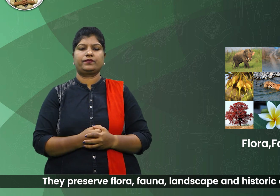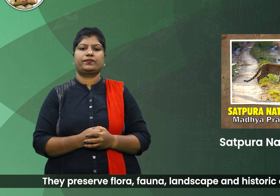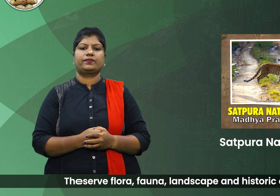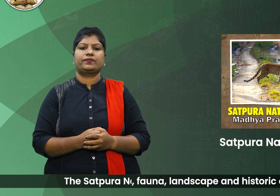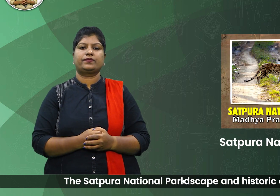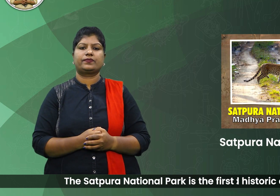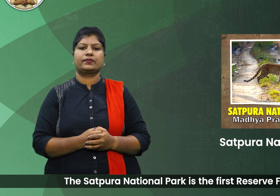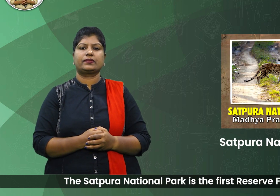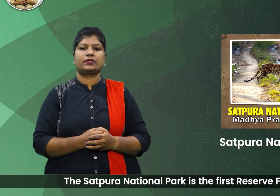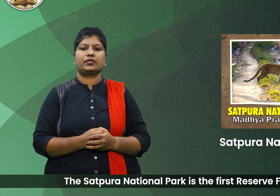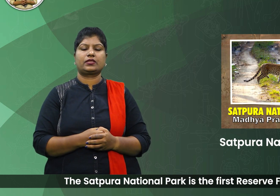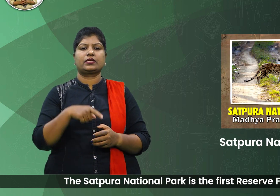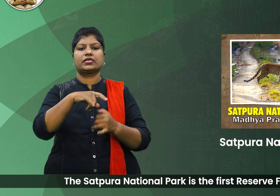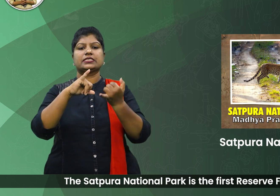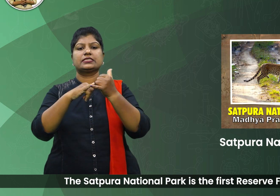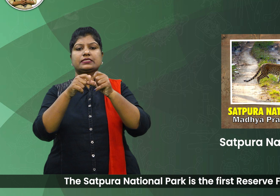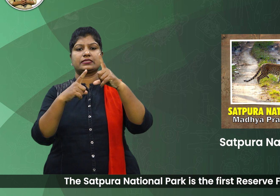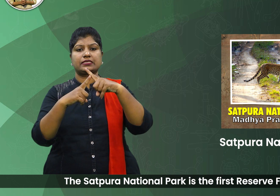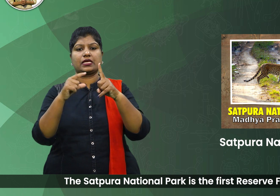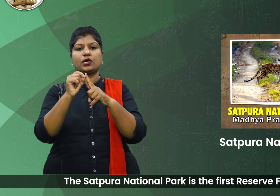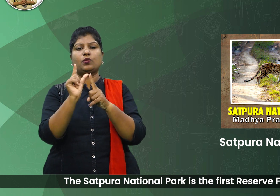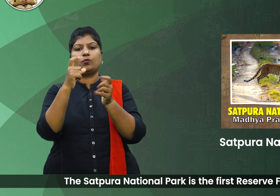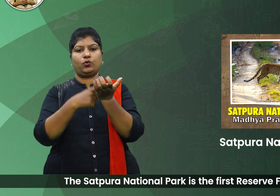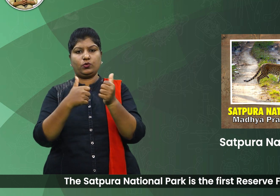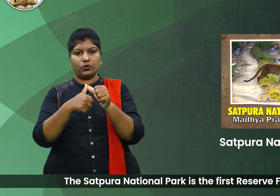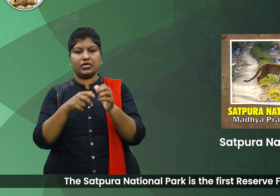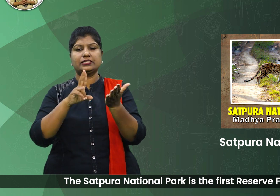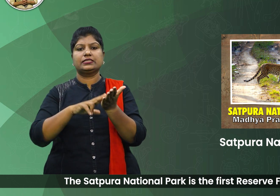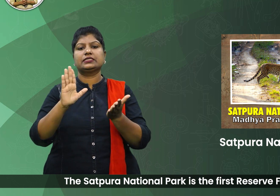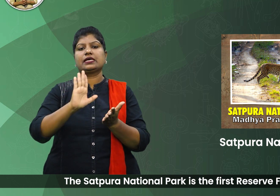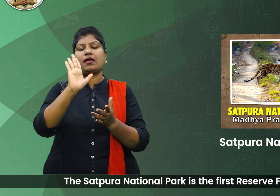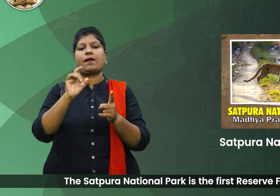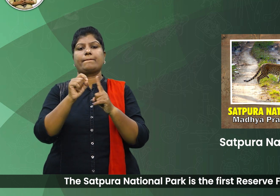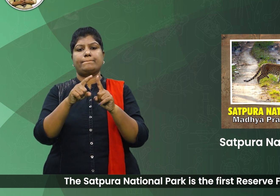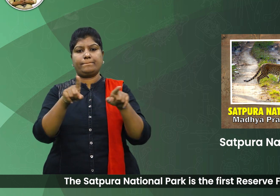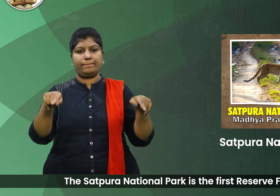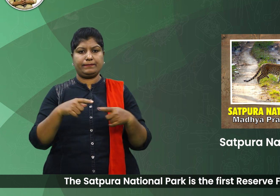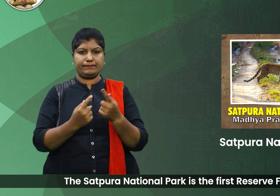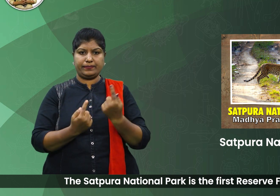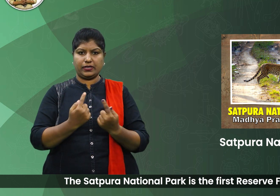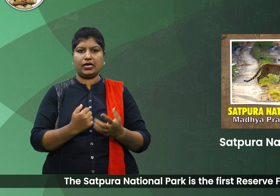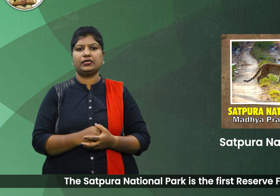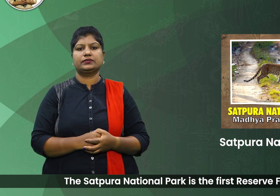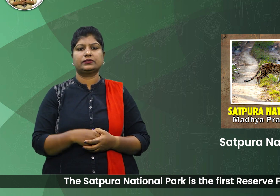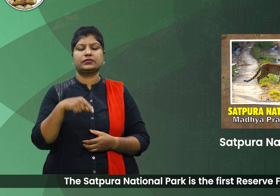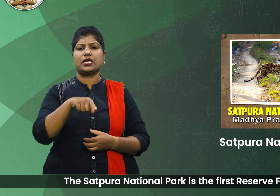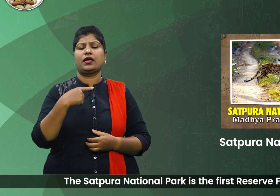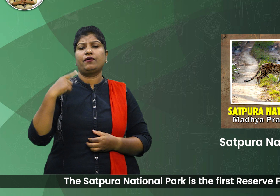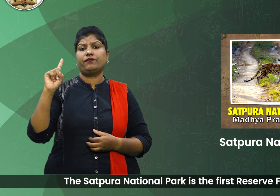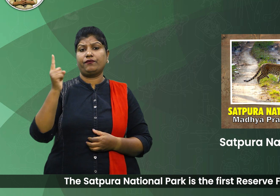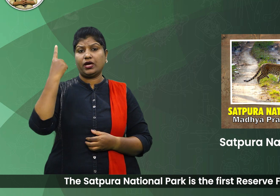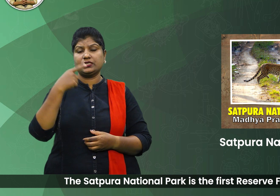The Satpuda National Park is the first